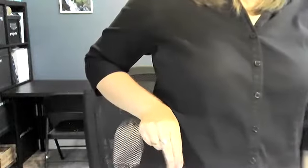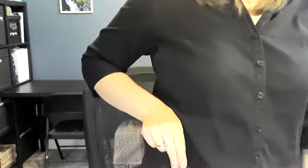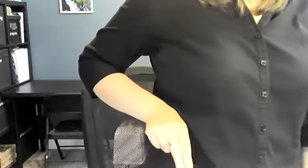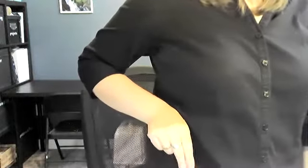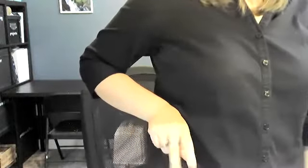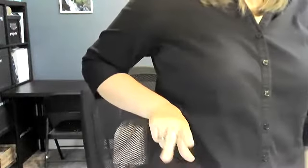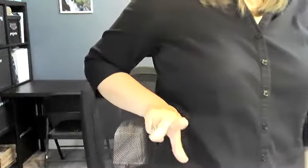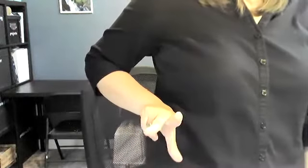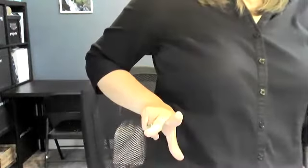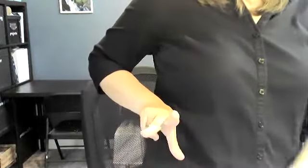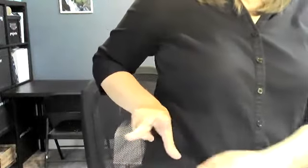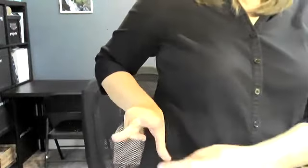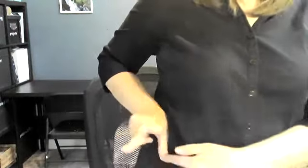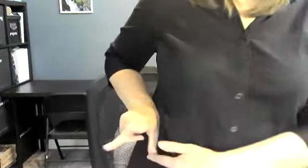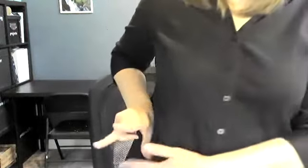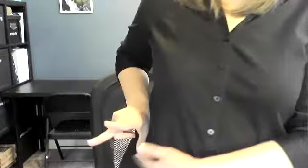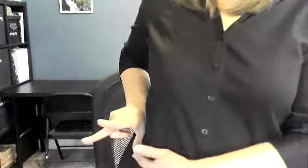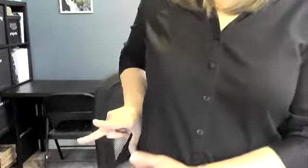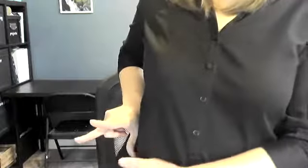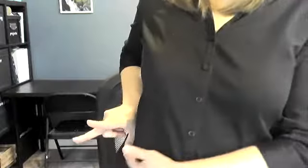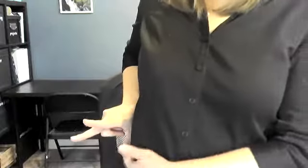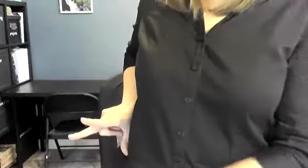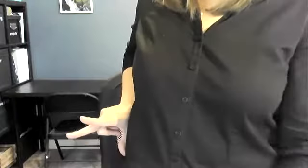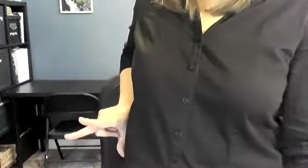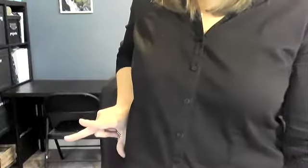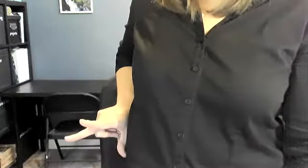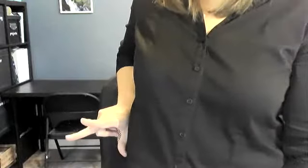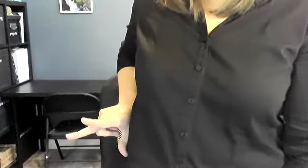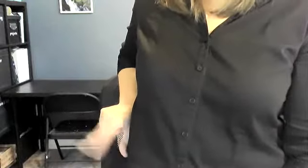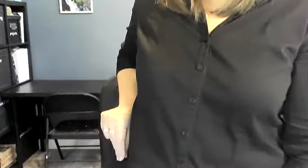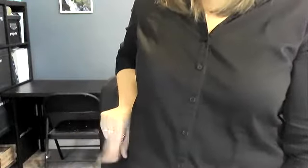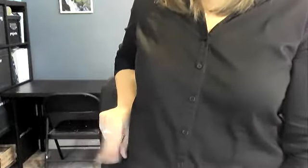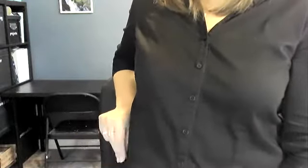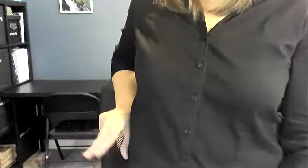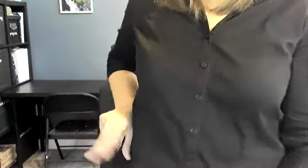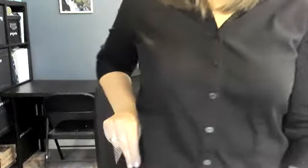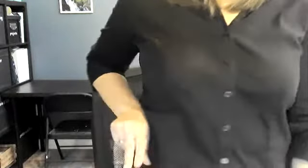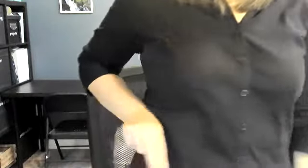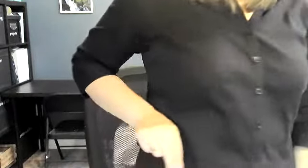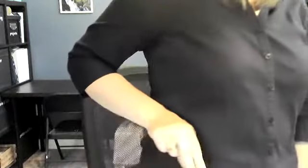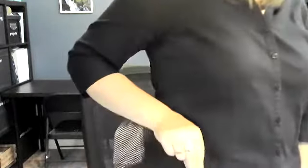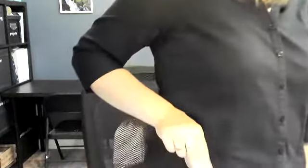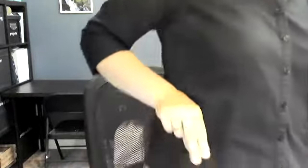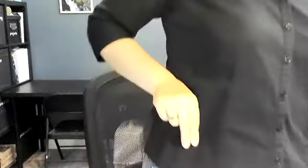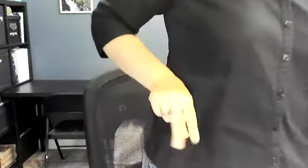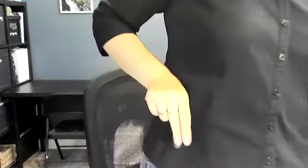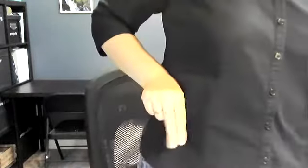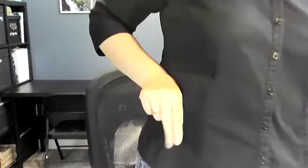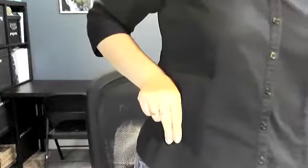Pager. So your thumb is touching your hip and you're closing.